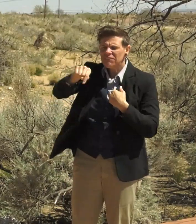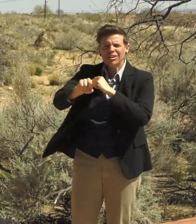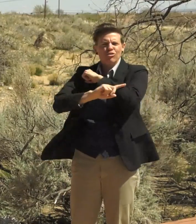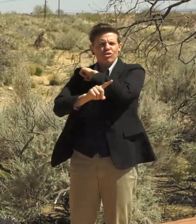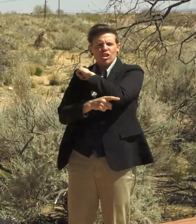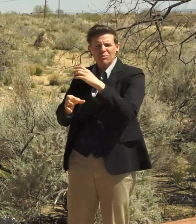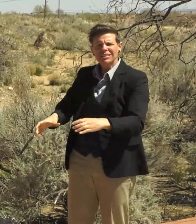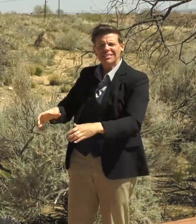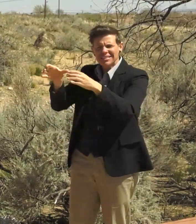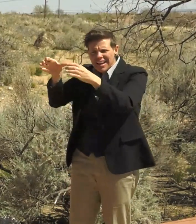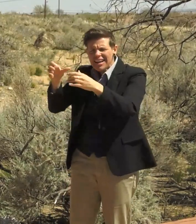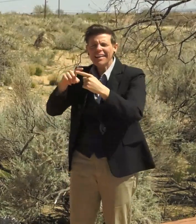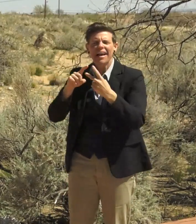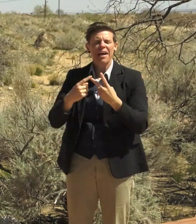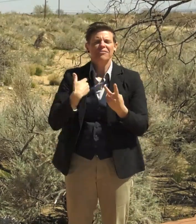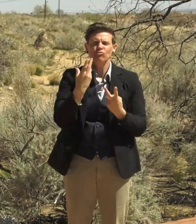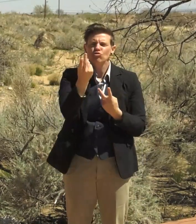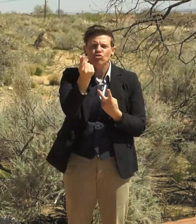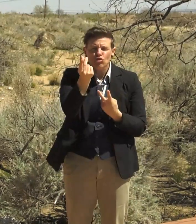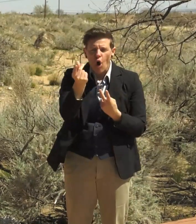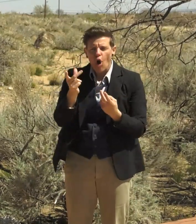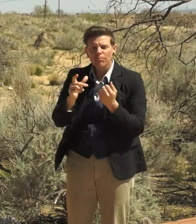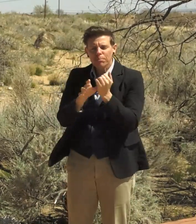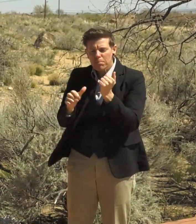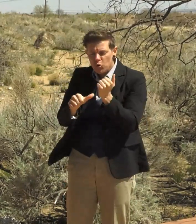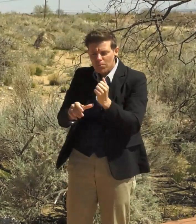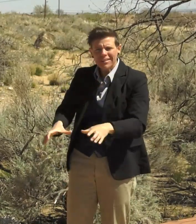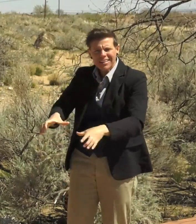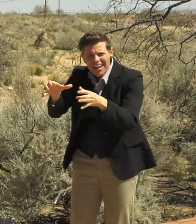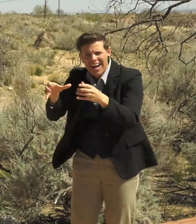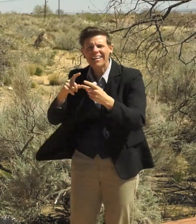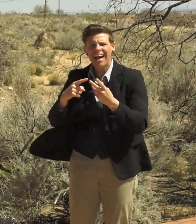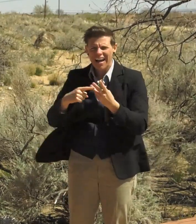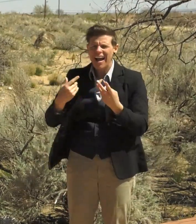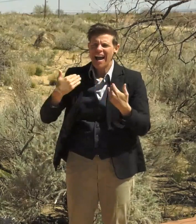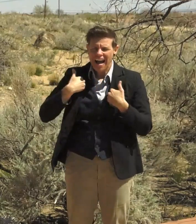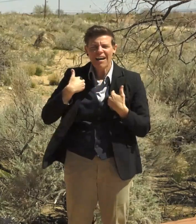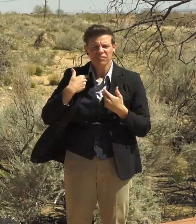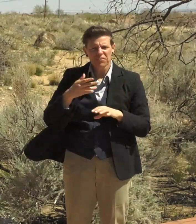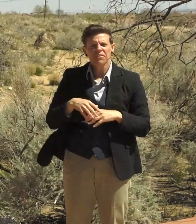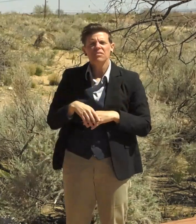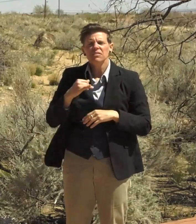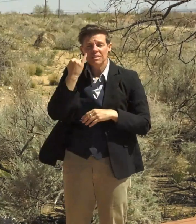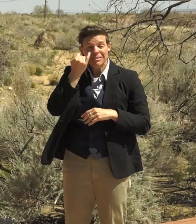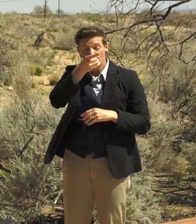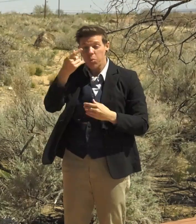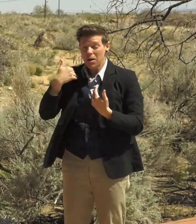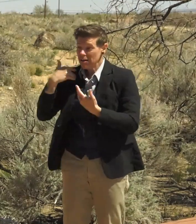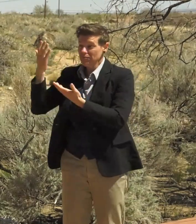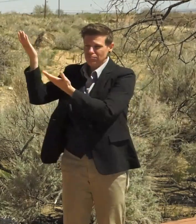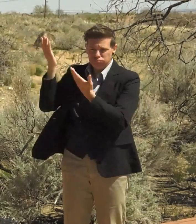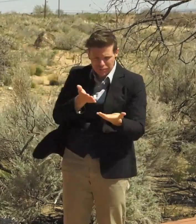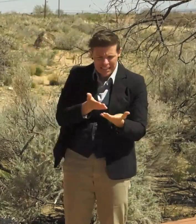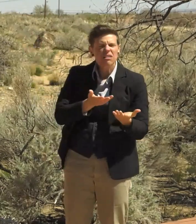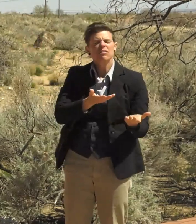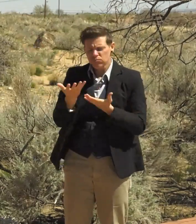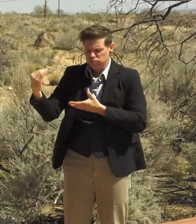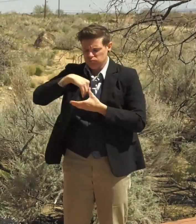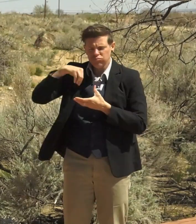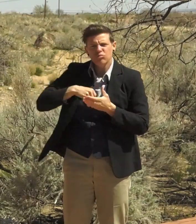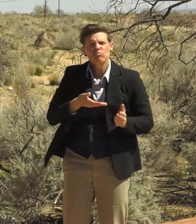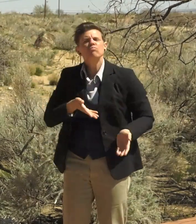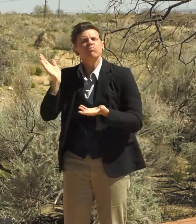pack out your trash and just take it home so that we don't have trash cans overflowing. Our staff is working very, very hard to keep these places